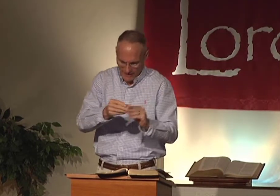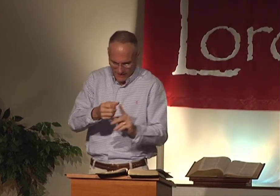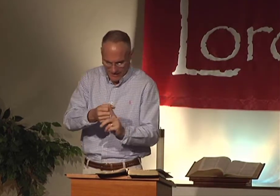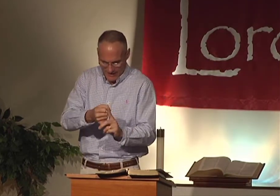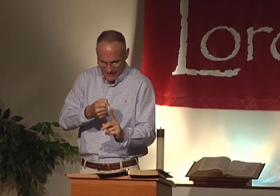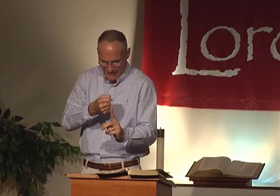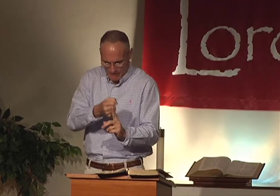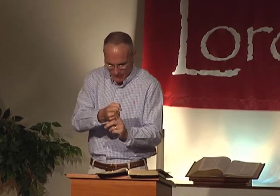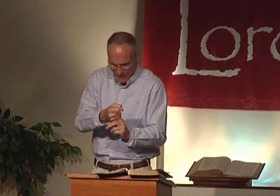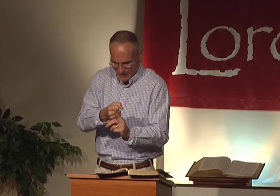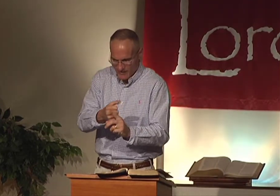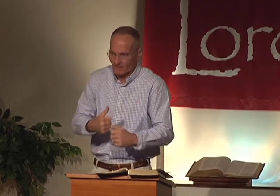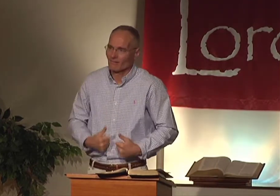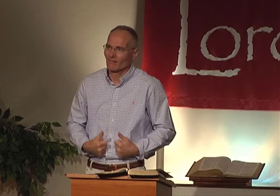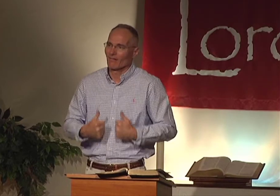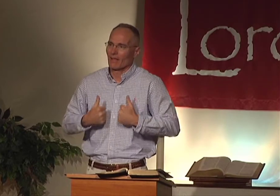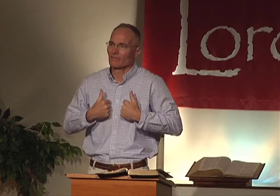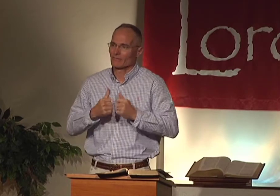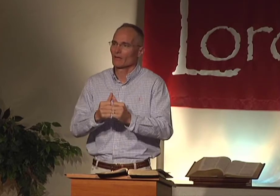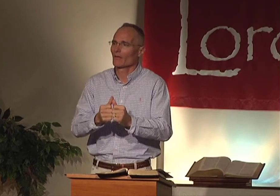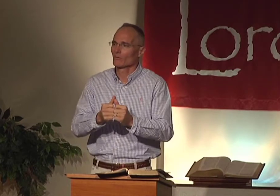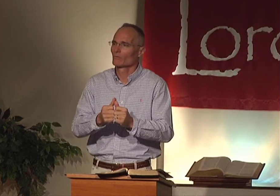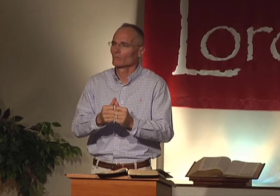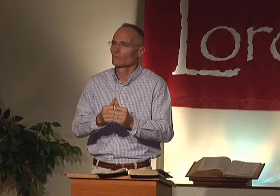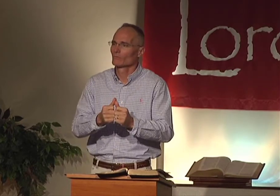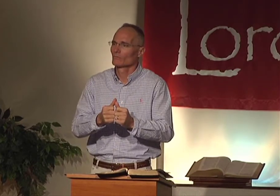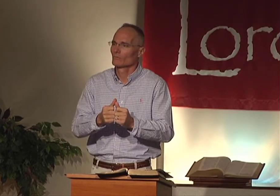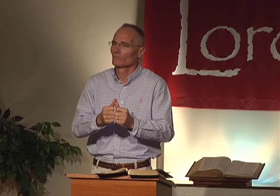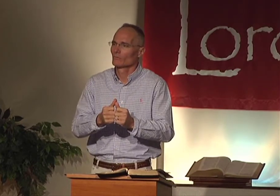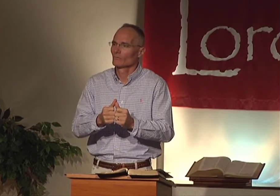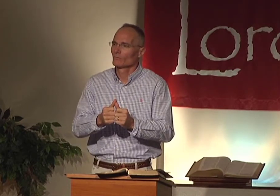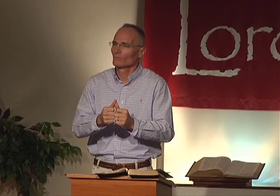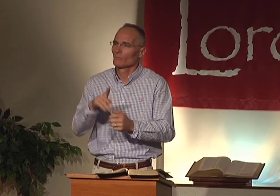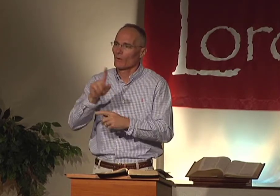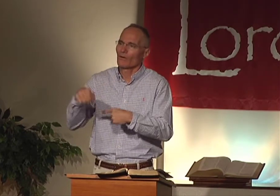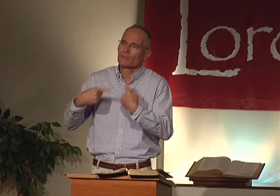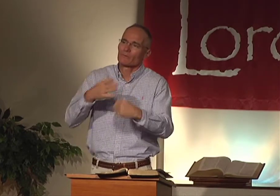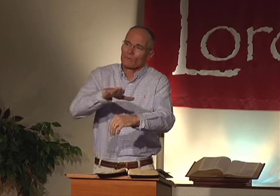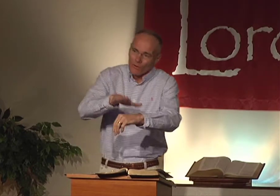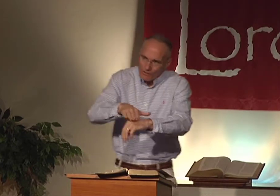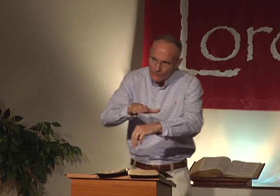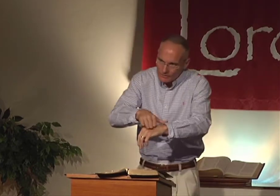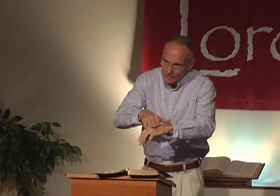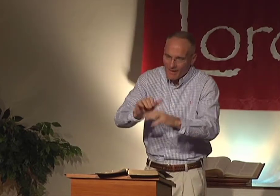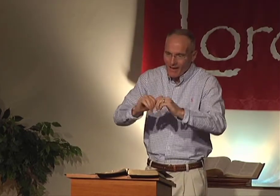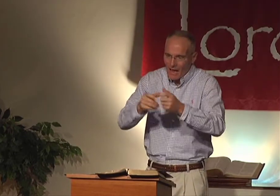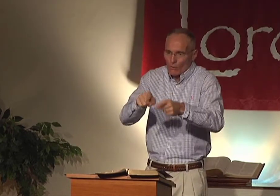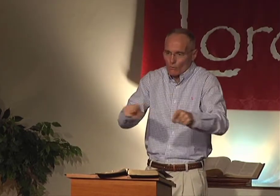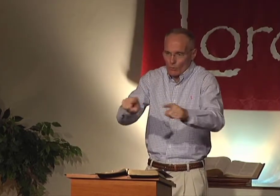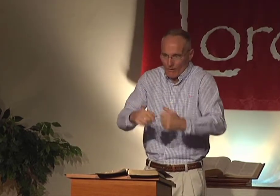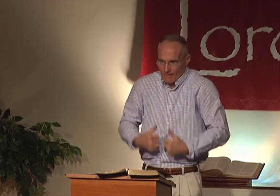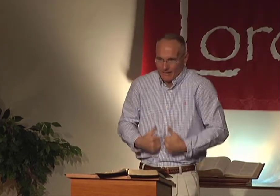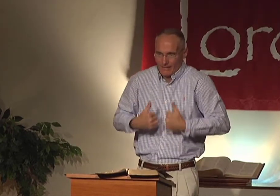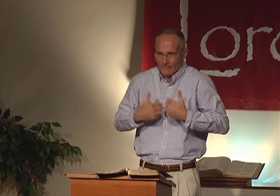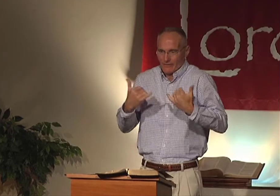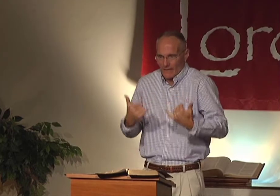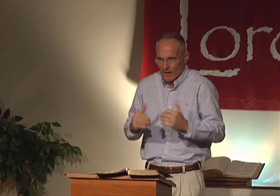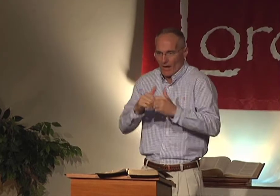He's just saying the impact of living together and having life together. Paul has been cautioning them how you're living